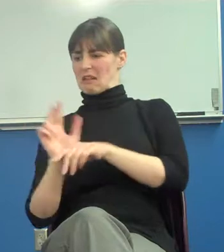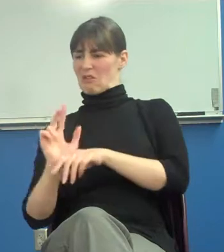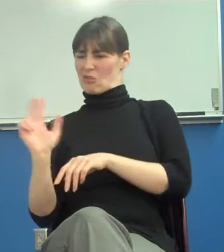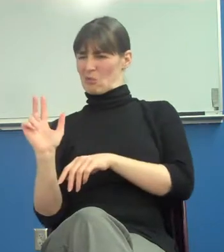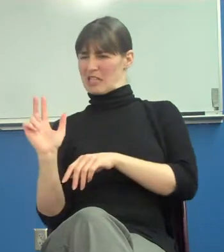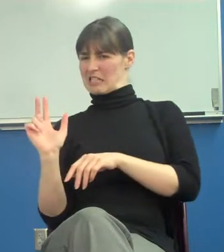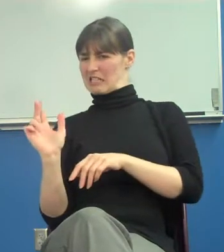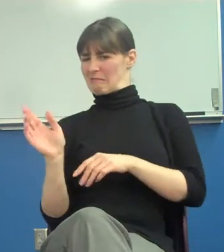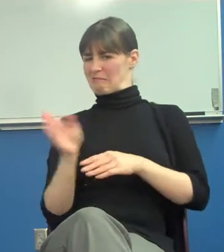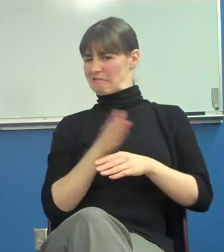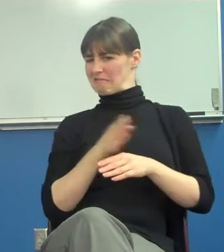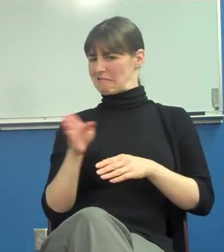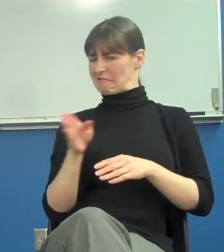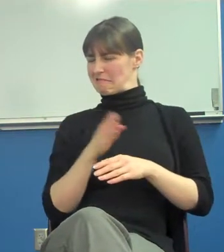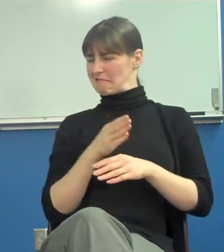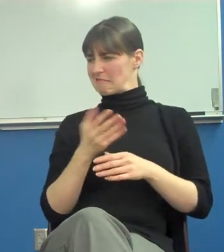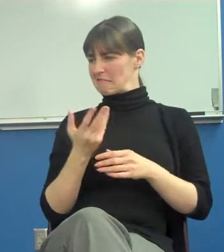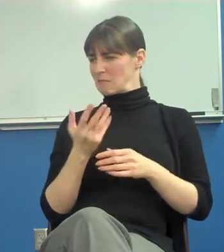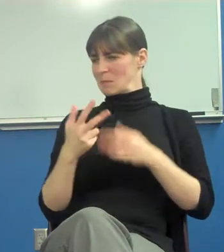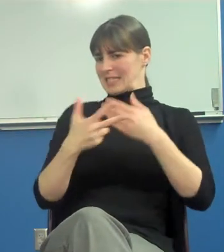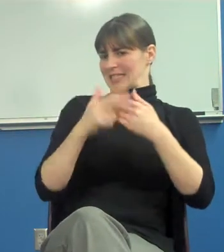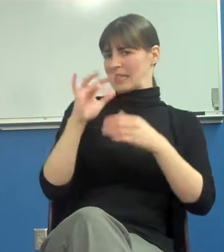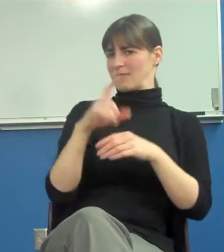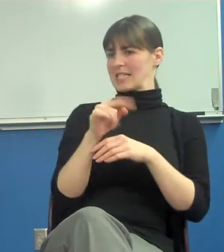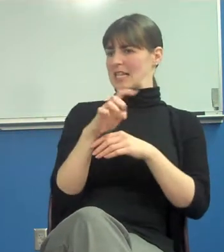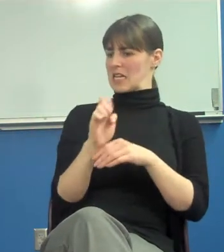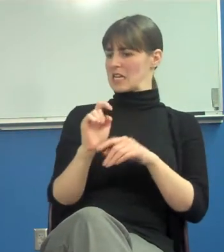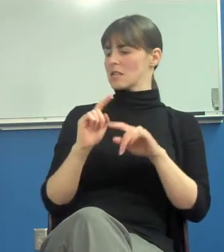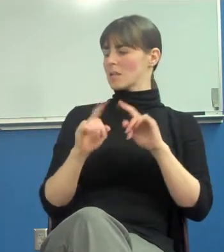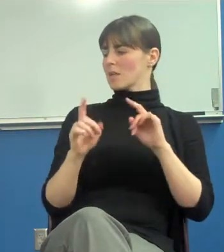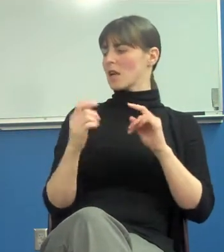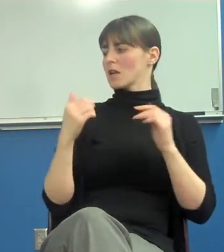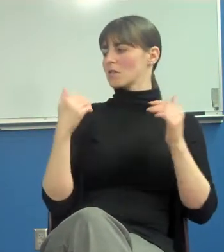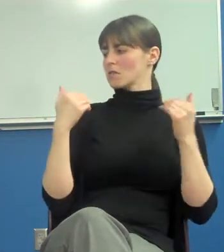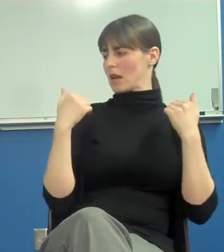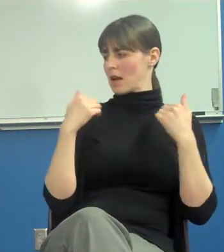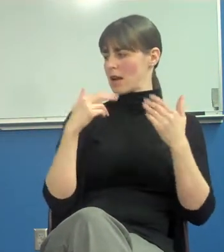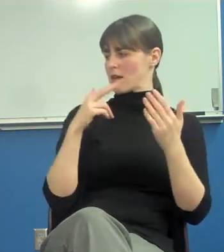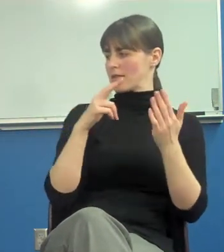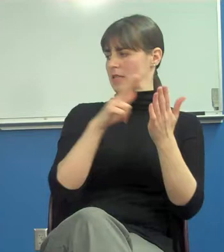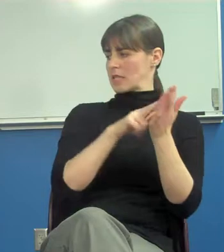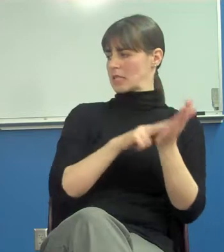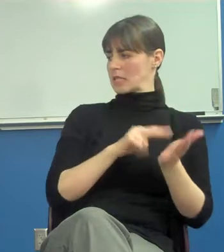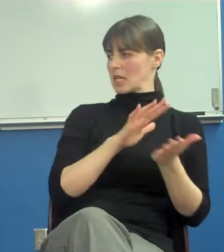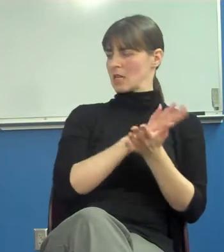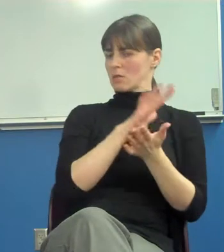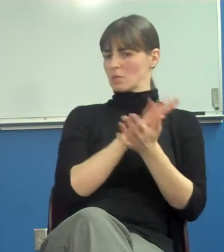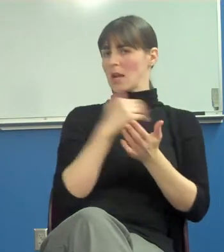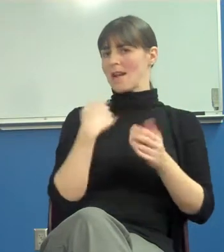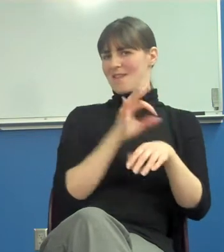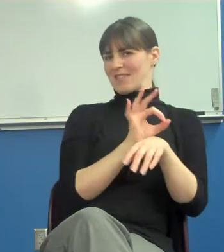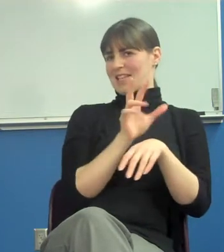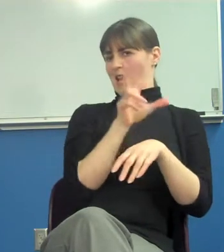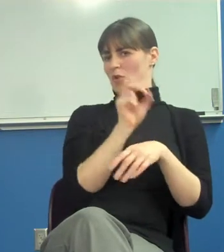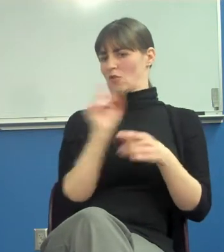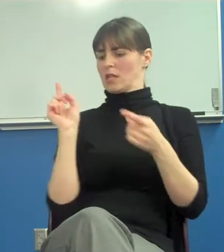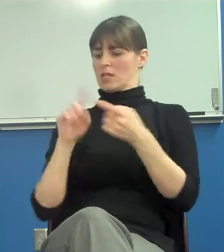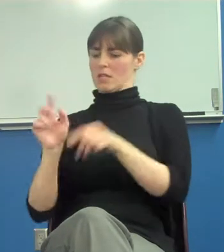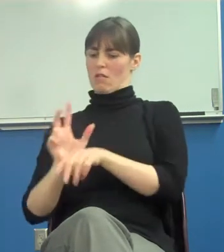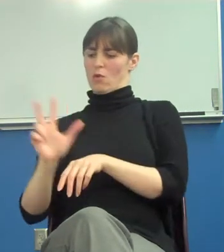in real quick to save that date. But on the sign-up sheet, I have about 9:30 to 3:30.